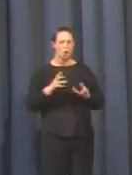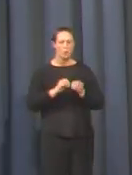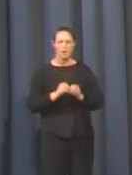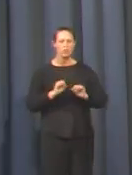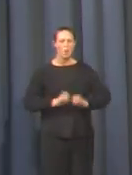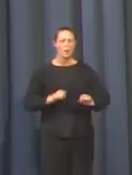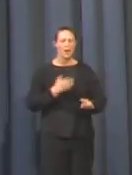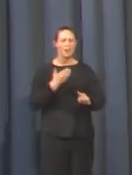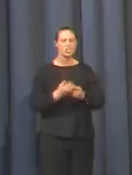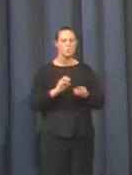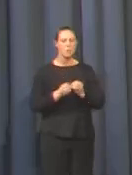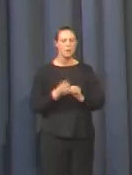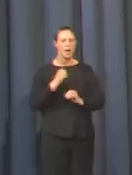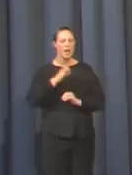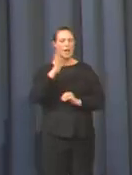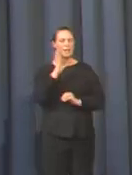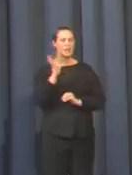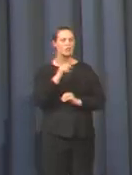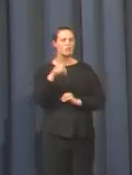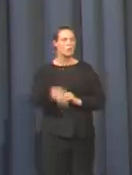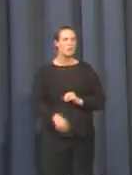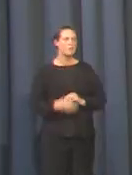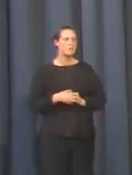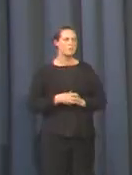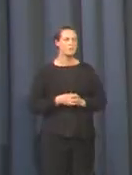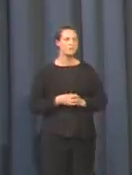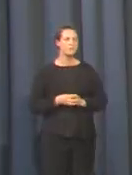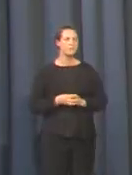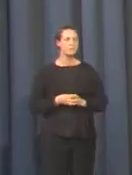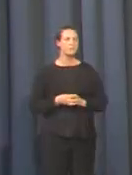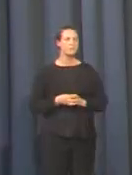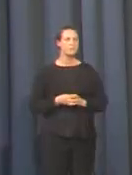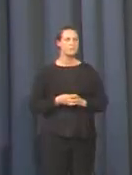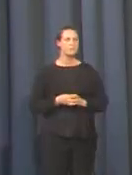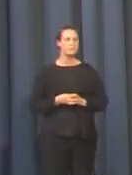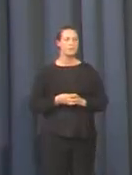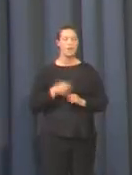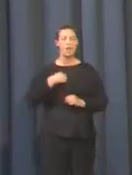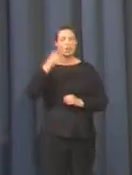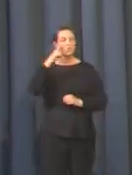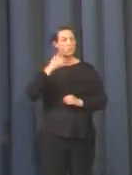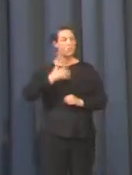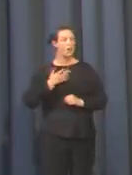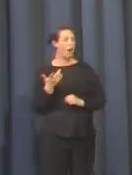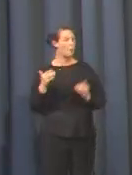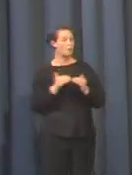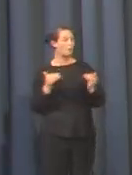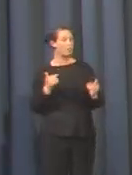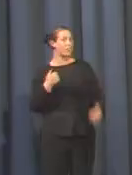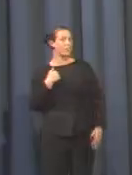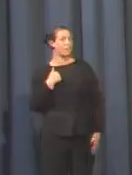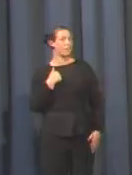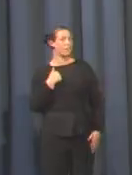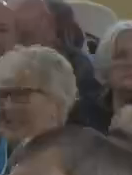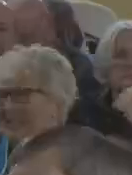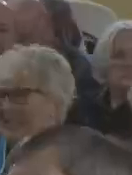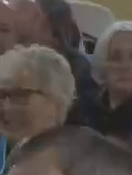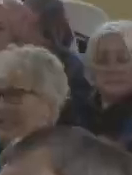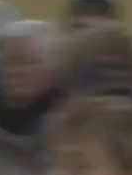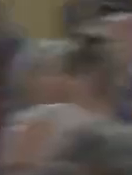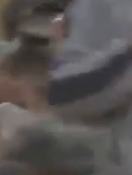Sorry, I can't hear you from here. We'll get Why do you think I'm barking up the wrong tree? Yeah.